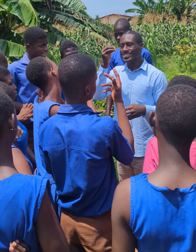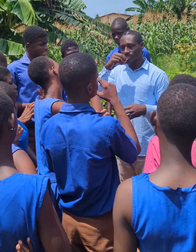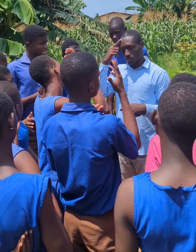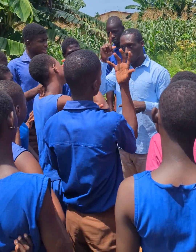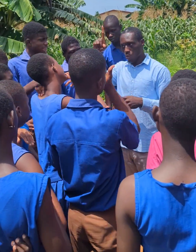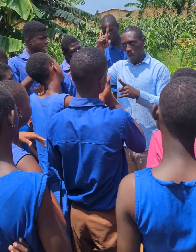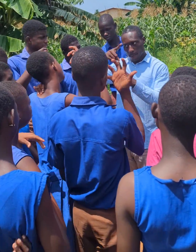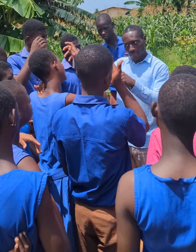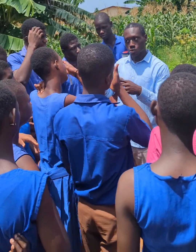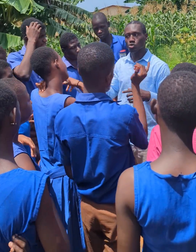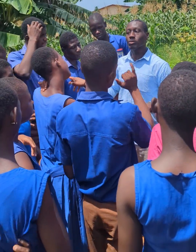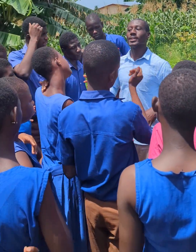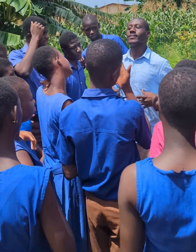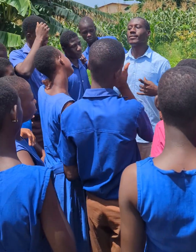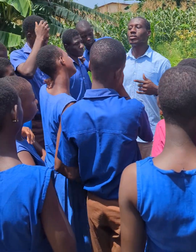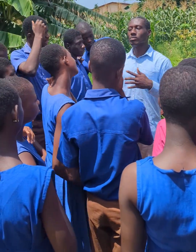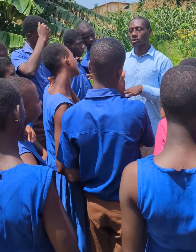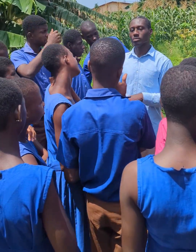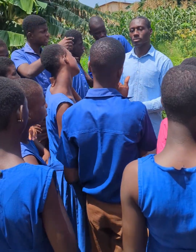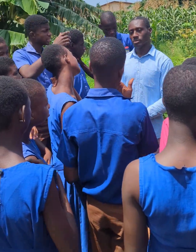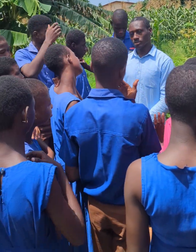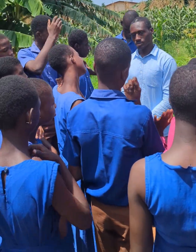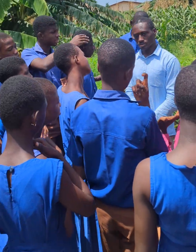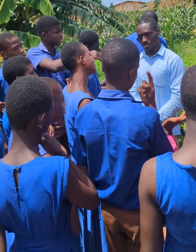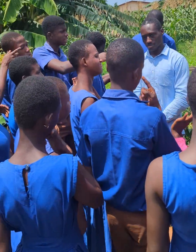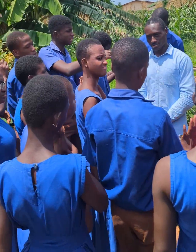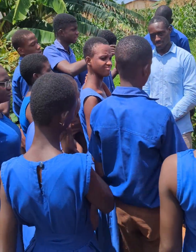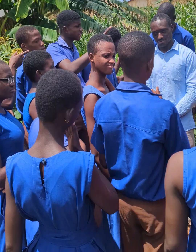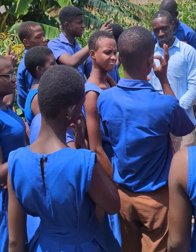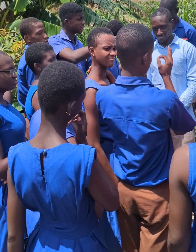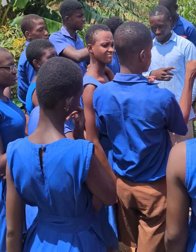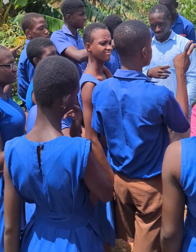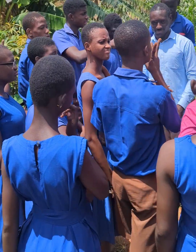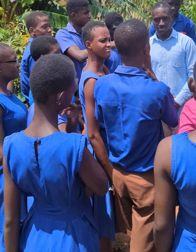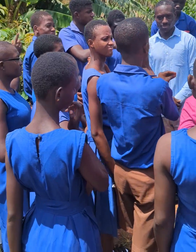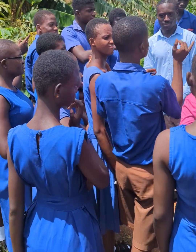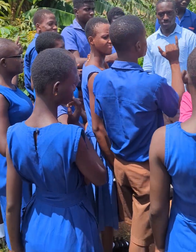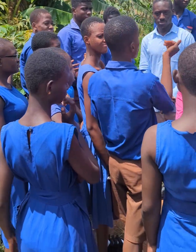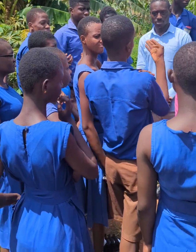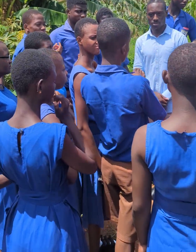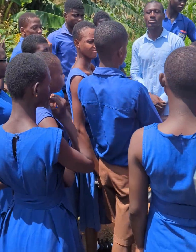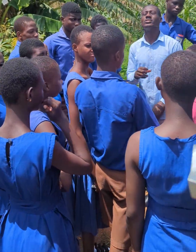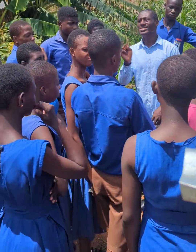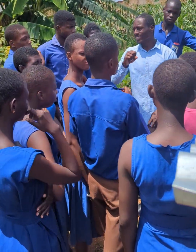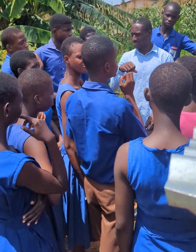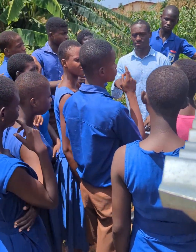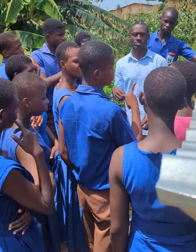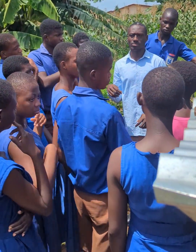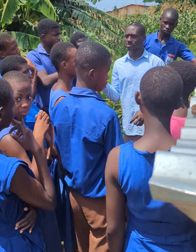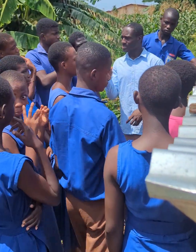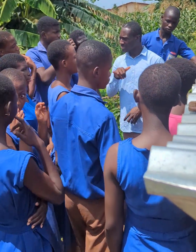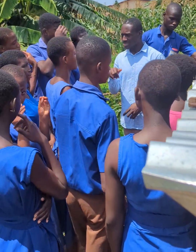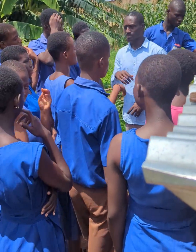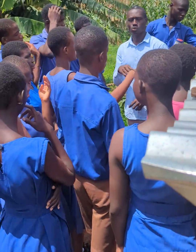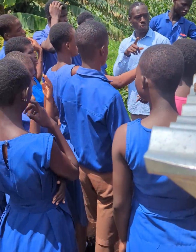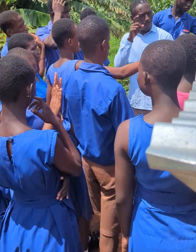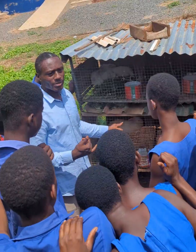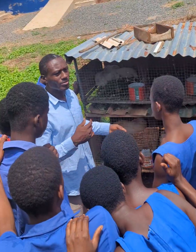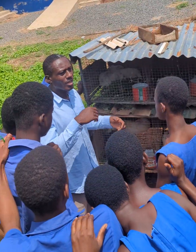someone who needs to see this. This is BaafInspires.GH, where we inspire inclusion one sign